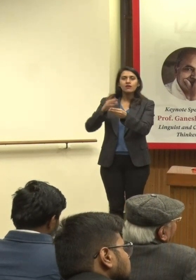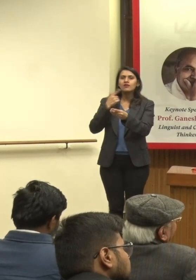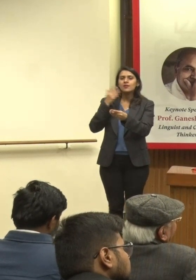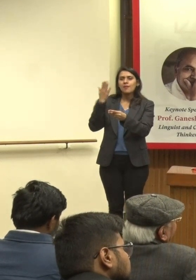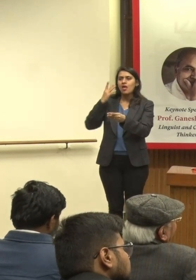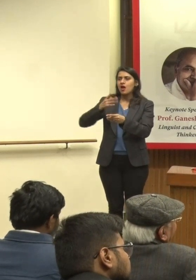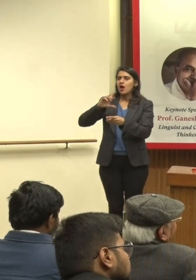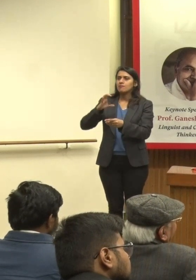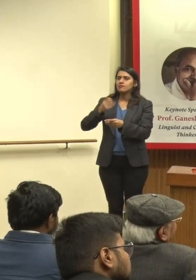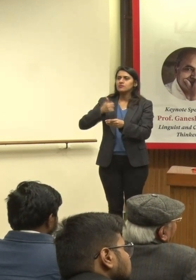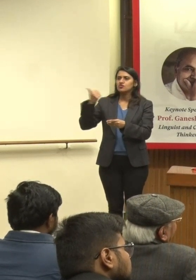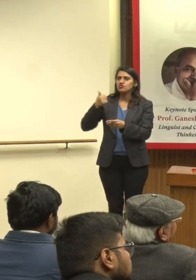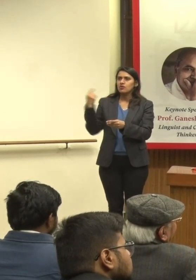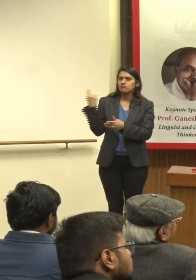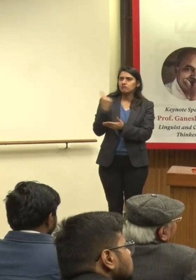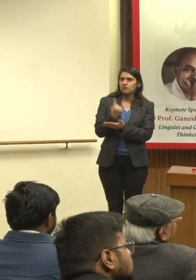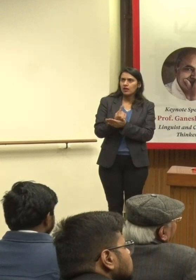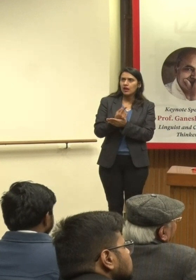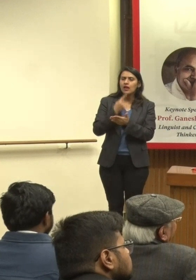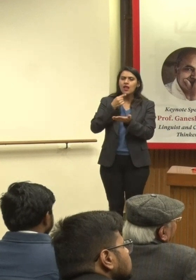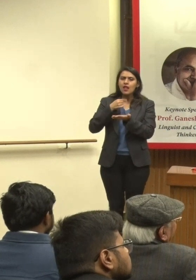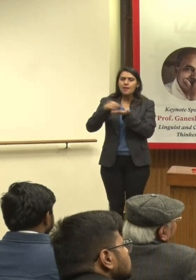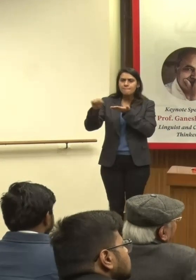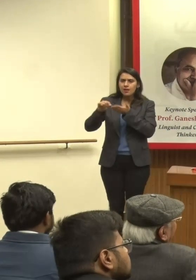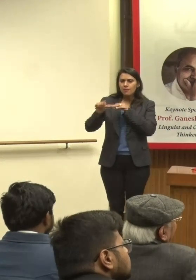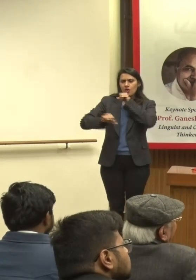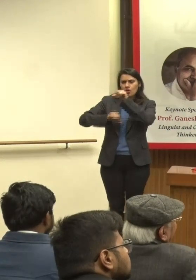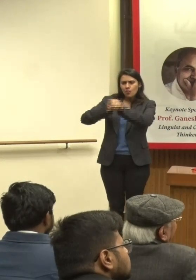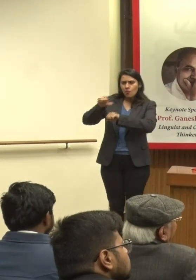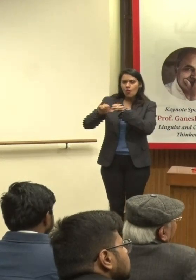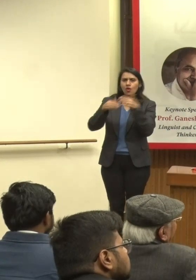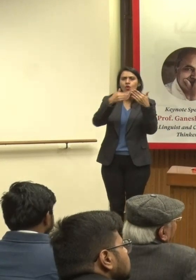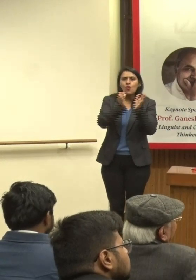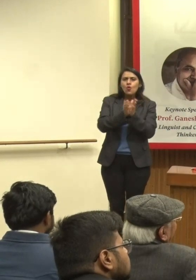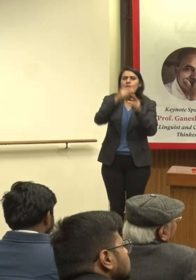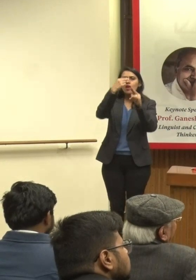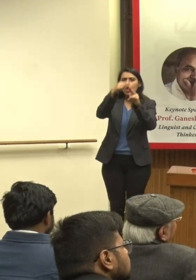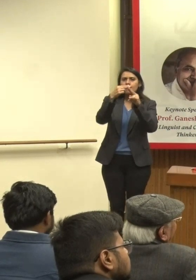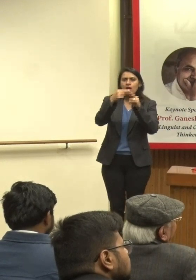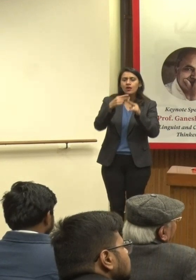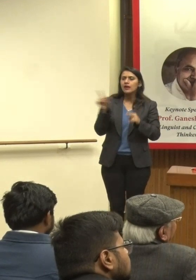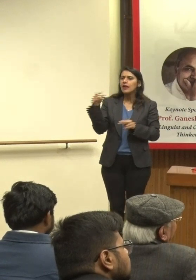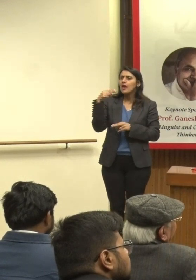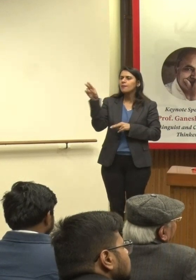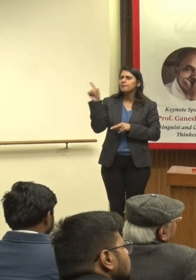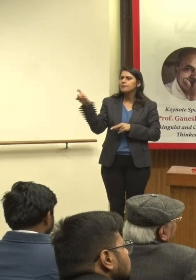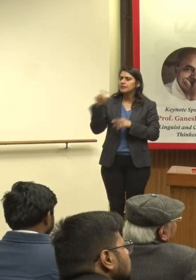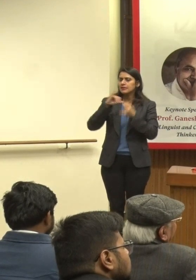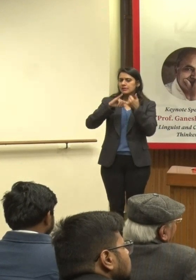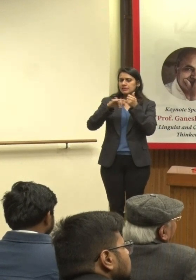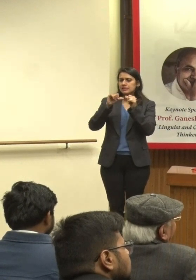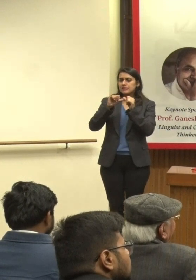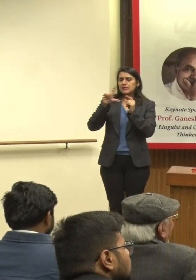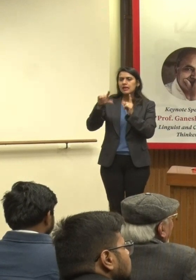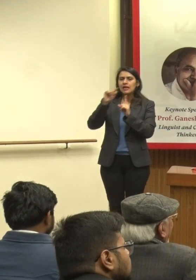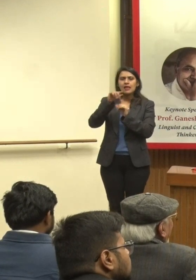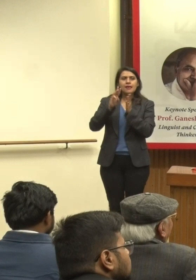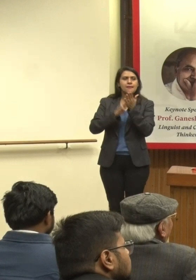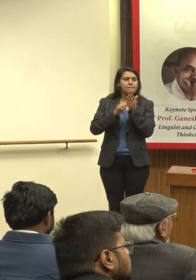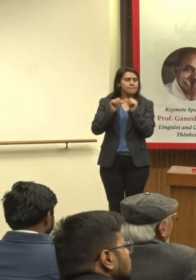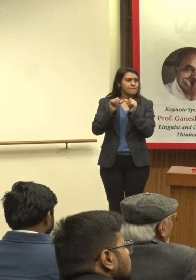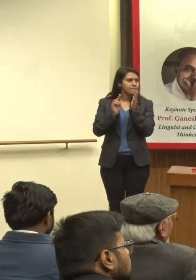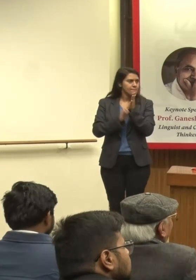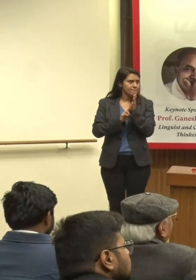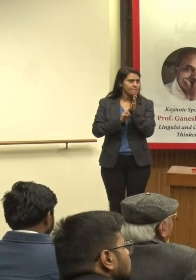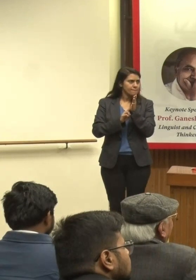to implement that act had prepared a list of communities. His name was Sleeman. Sleeman had